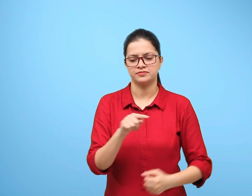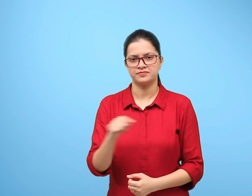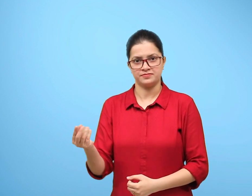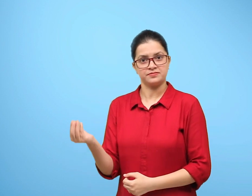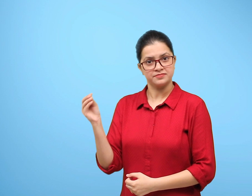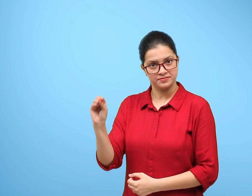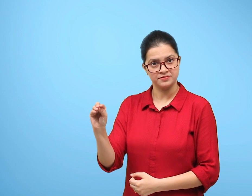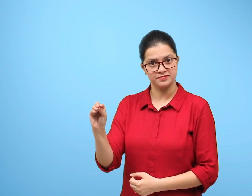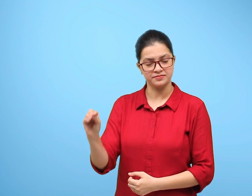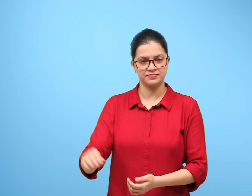Blank.